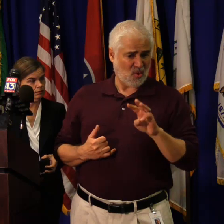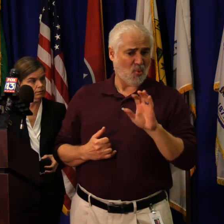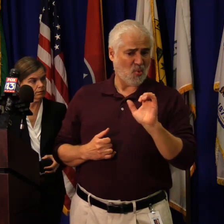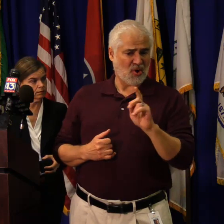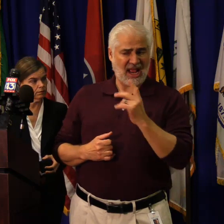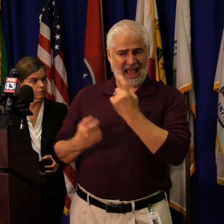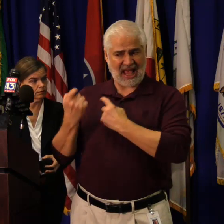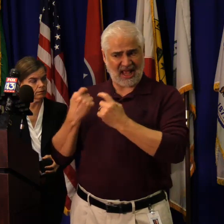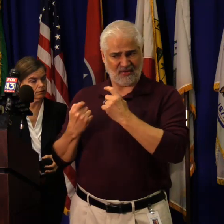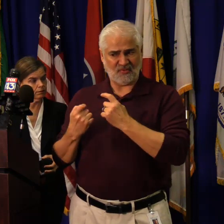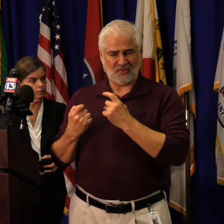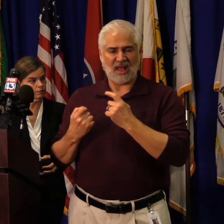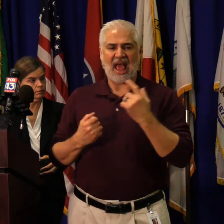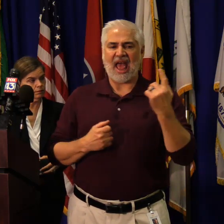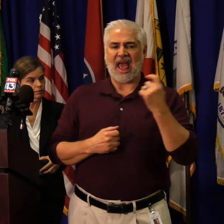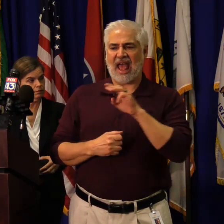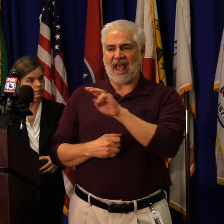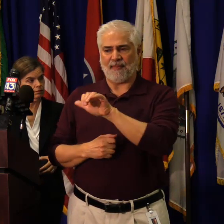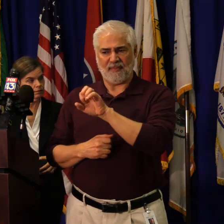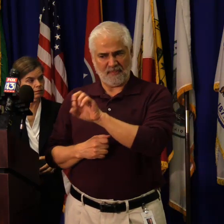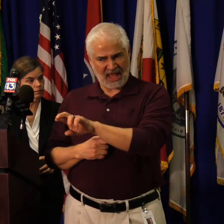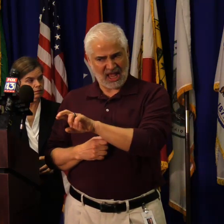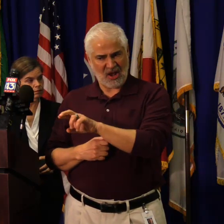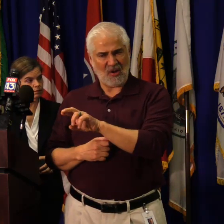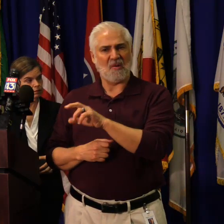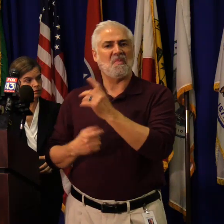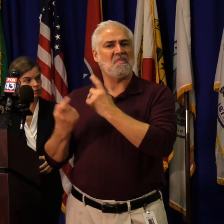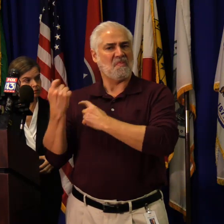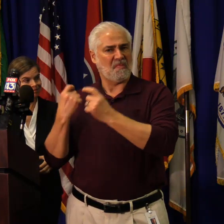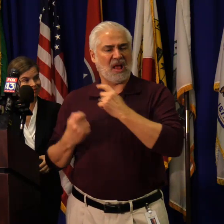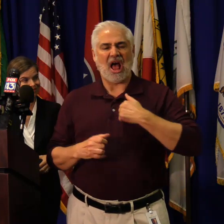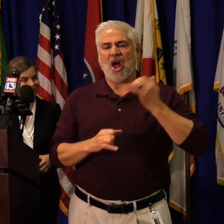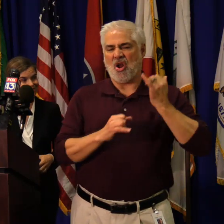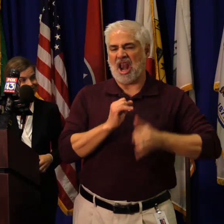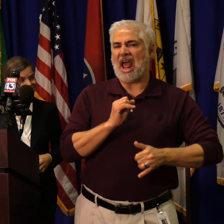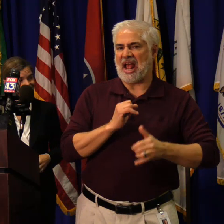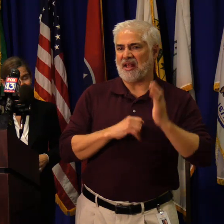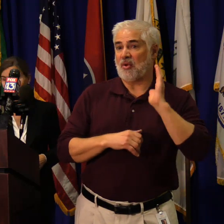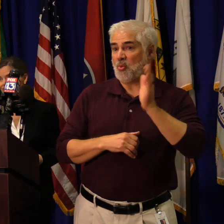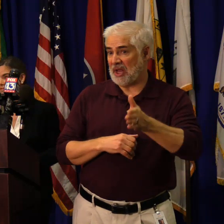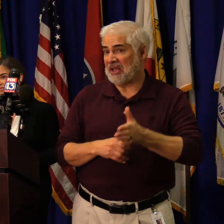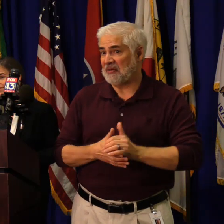those now, and then we can ask the mayor up. You can ask him, then I'll go last.